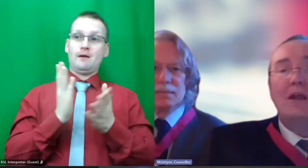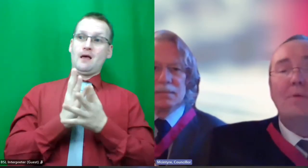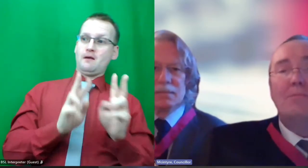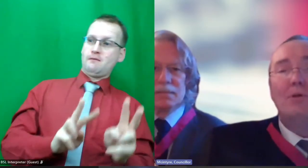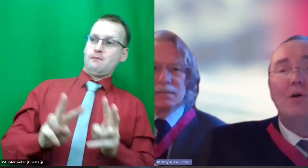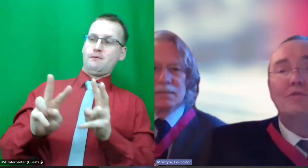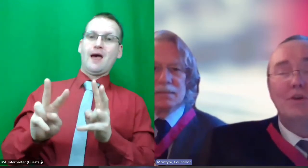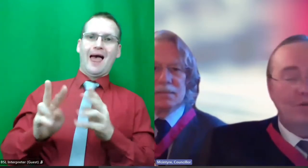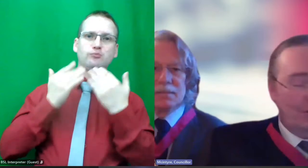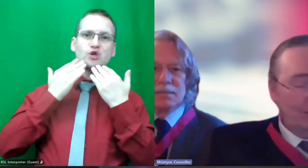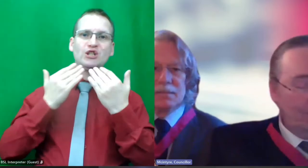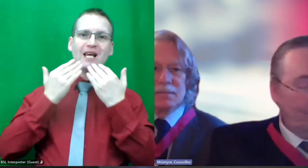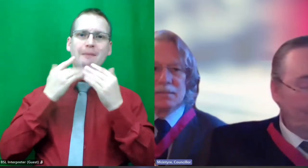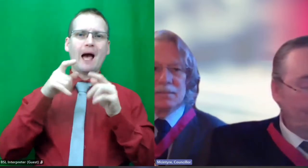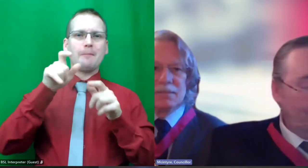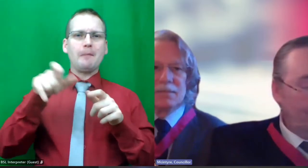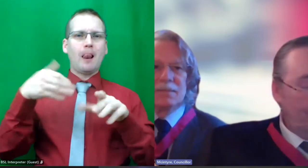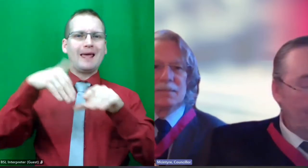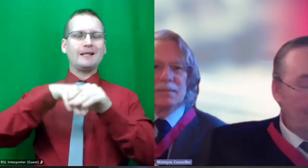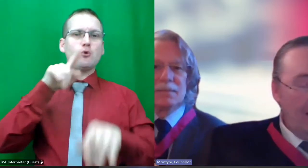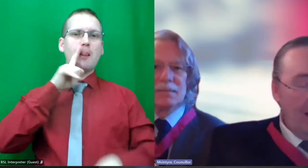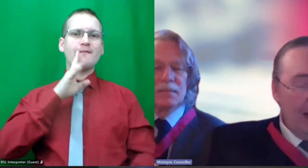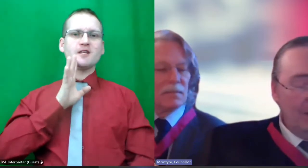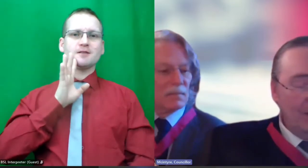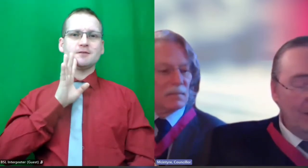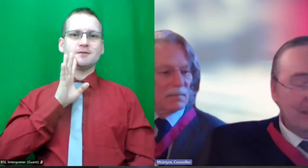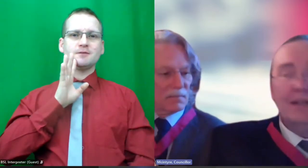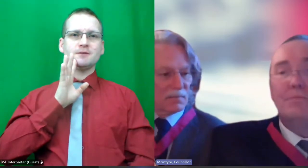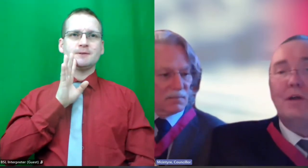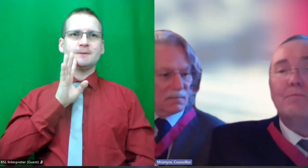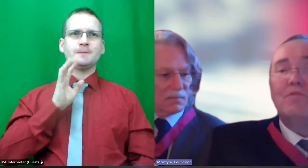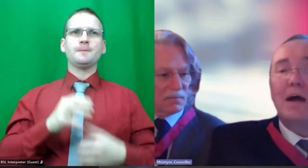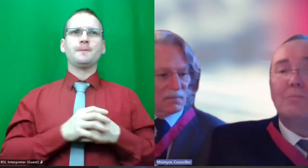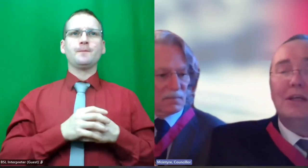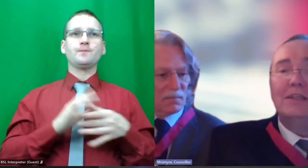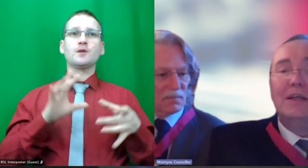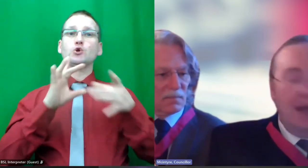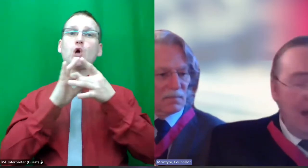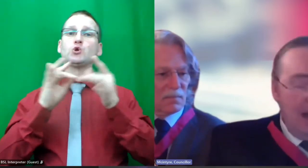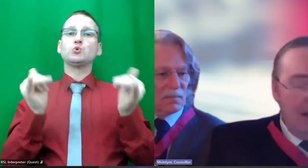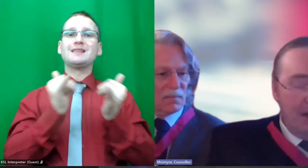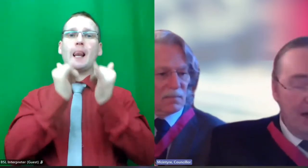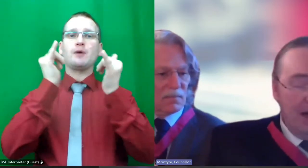known by the people of Salford. I enjoyed celebrating with families